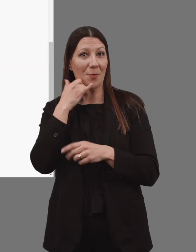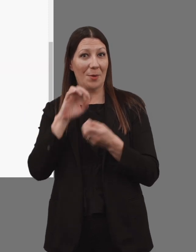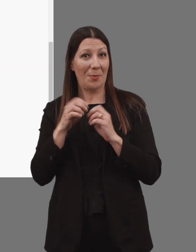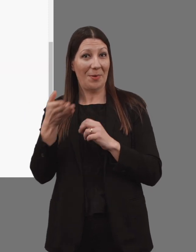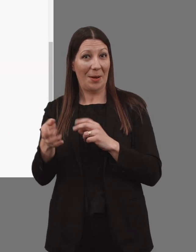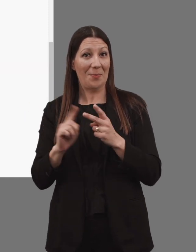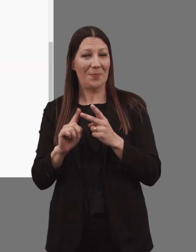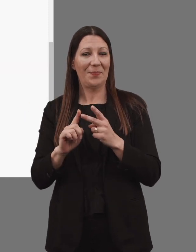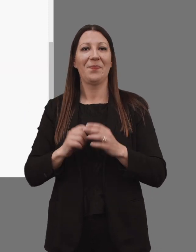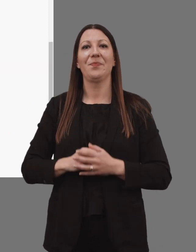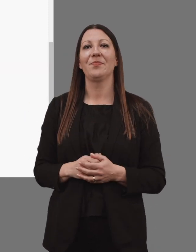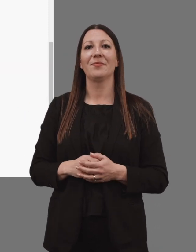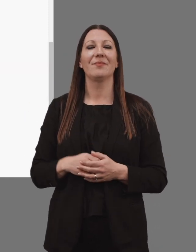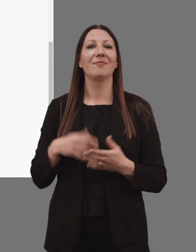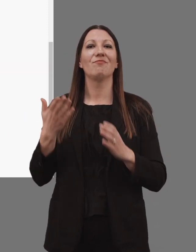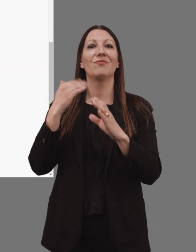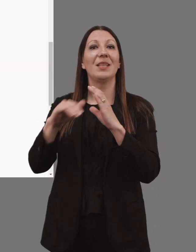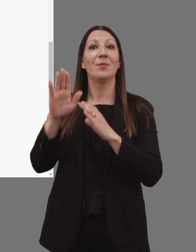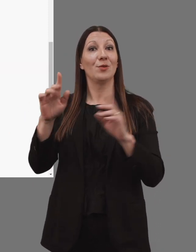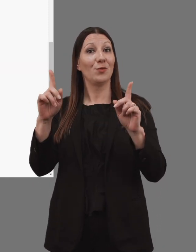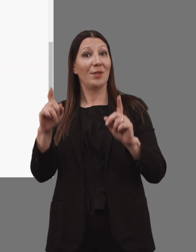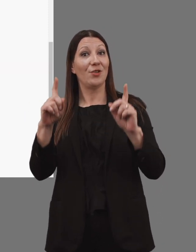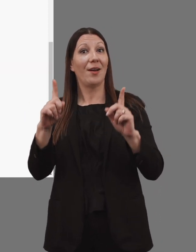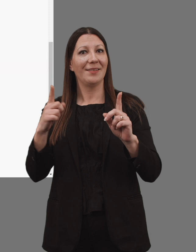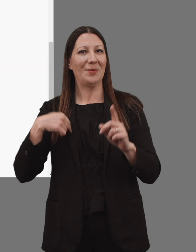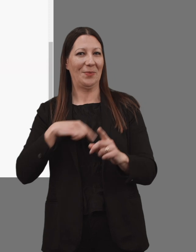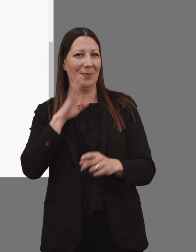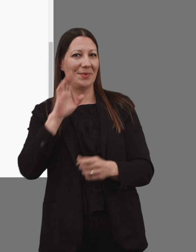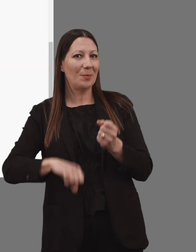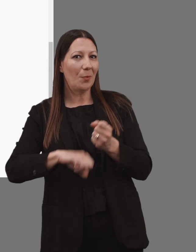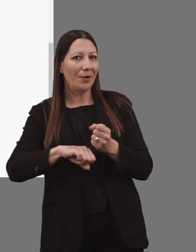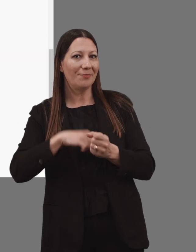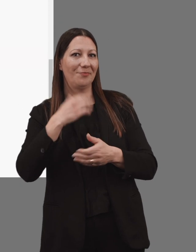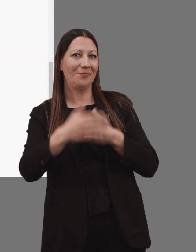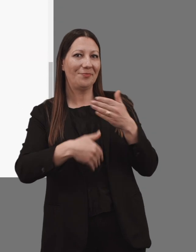And you can send us your screenshot and we can help walk you through it.